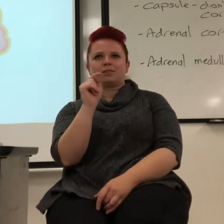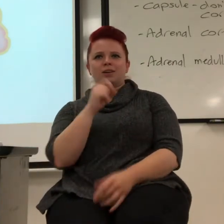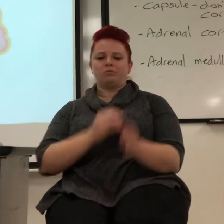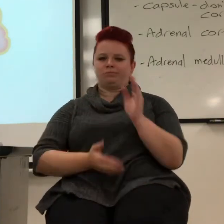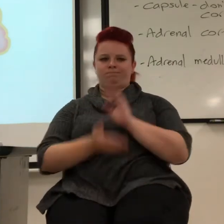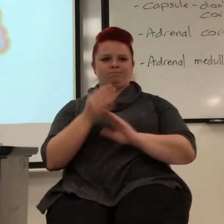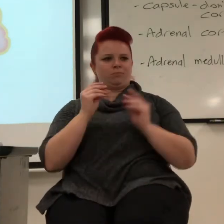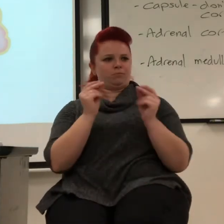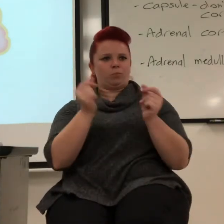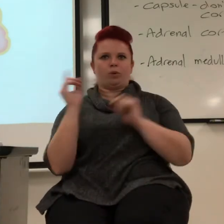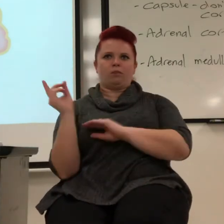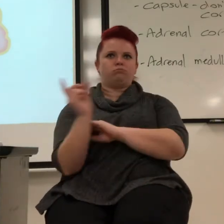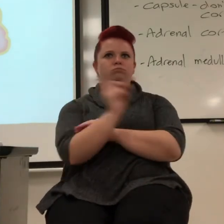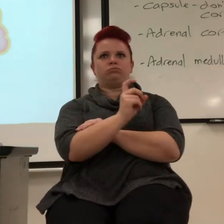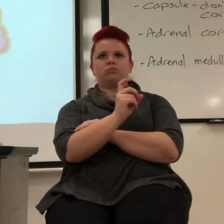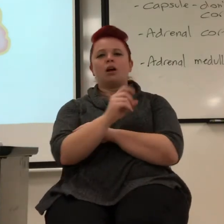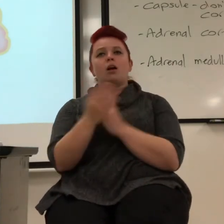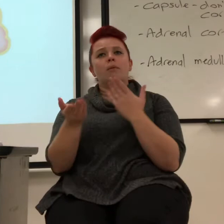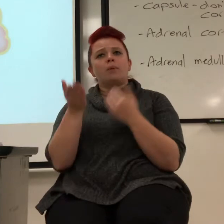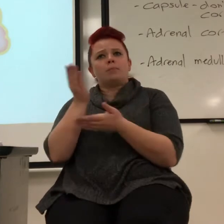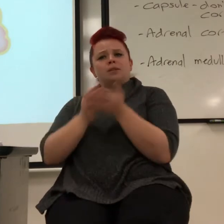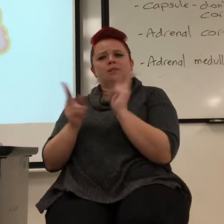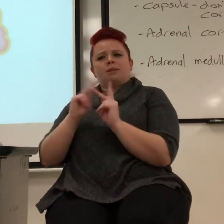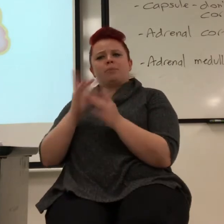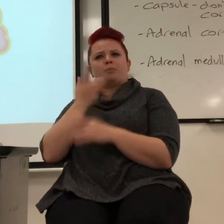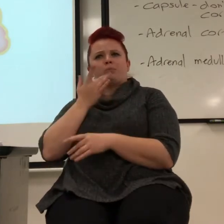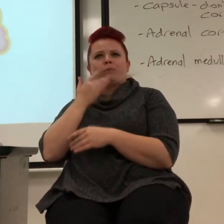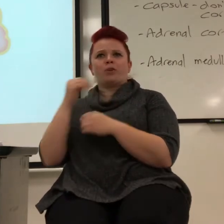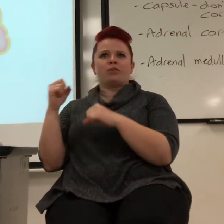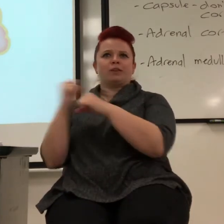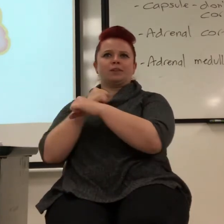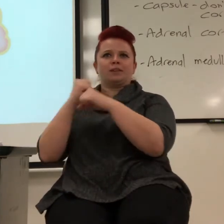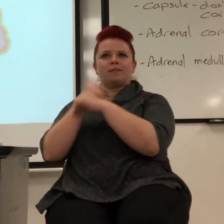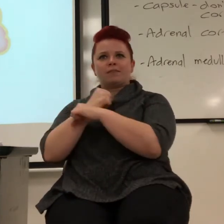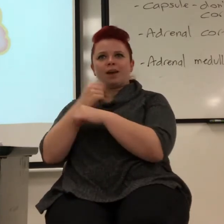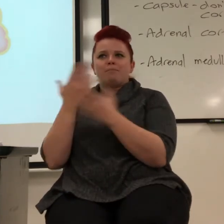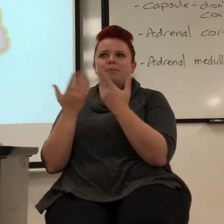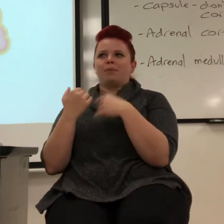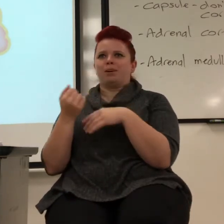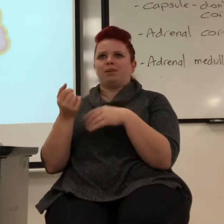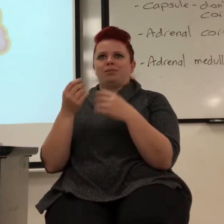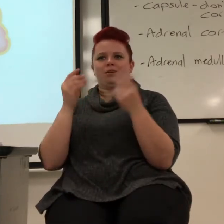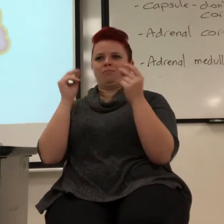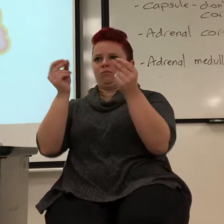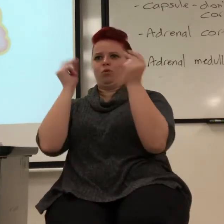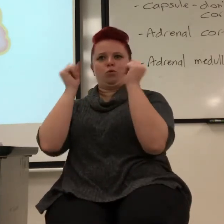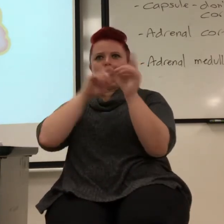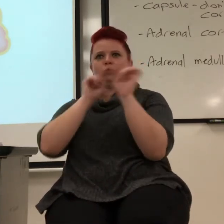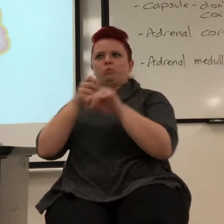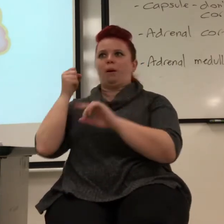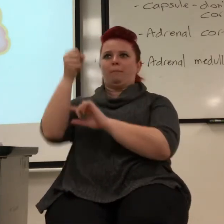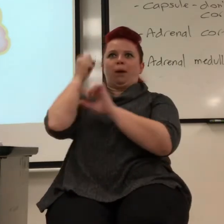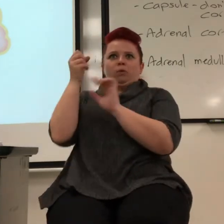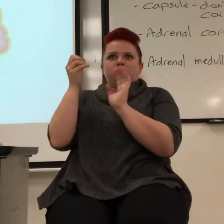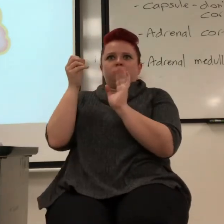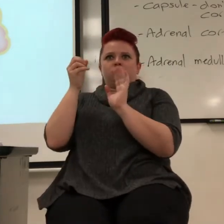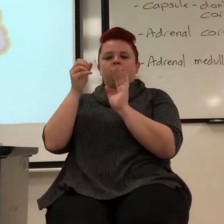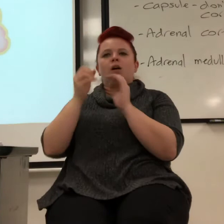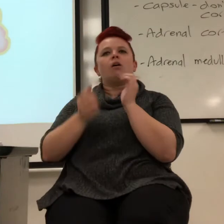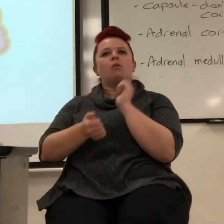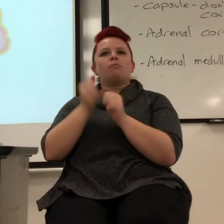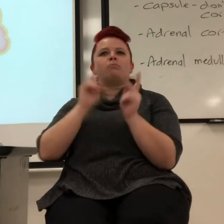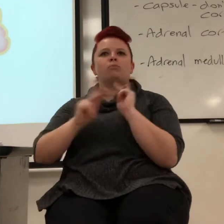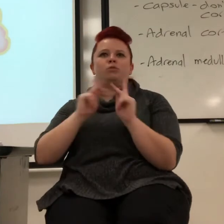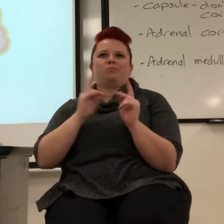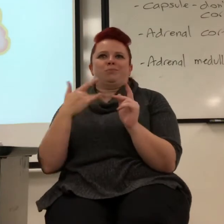might be just to punch someone in the face as an instinct reaction. Most people react with flight. Okay, kind of